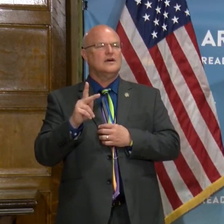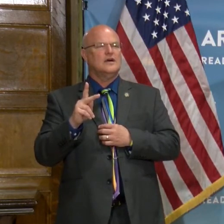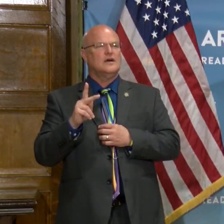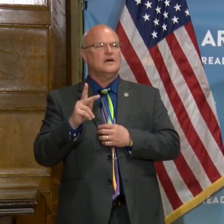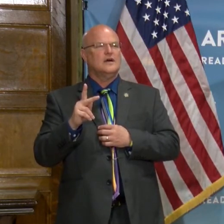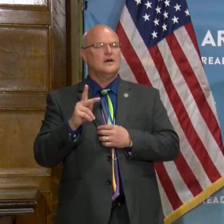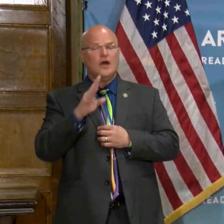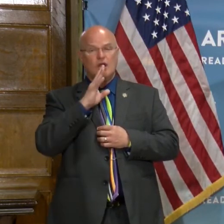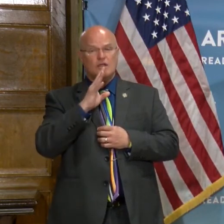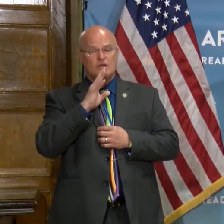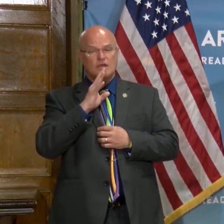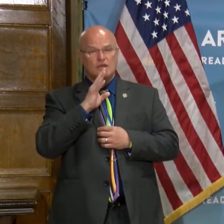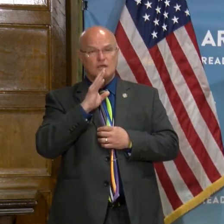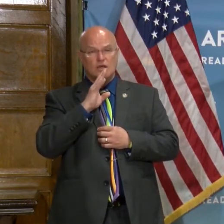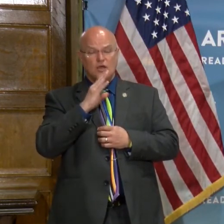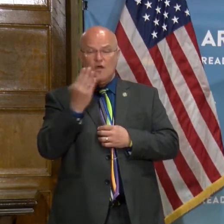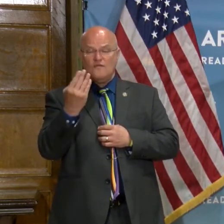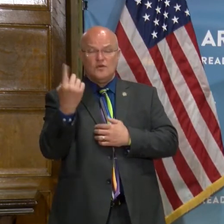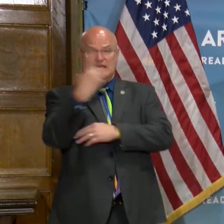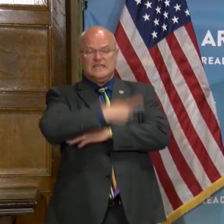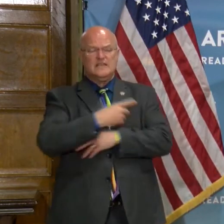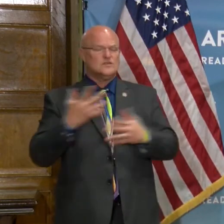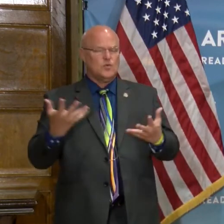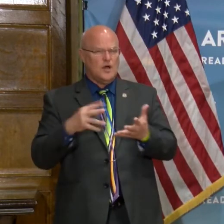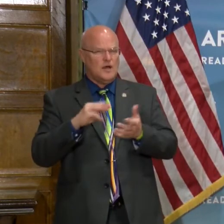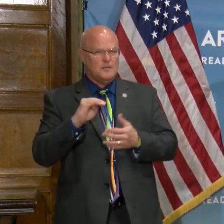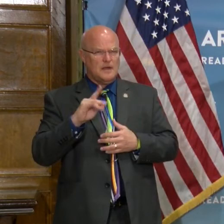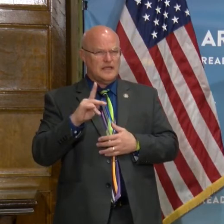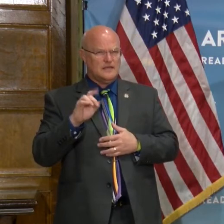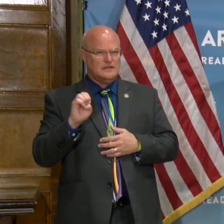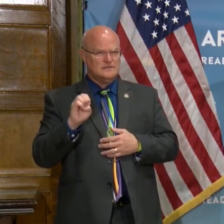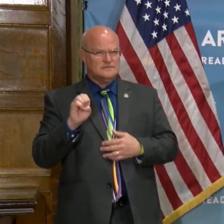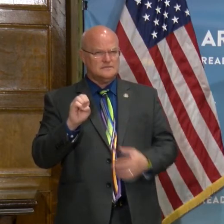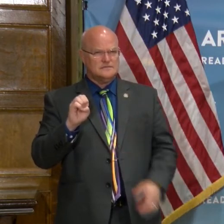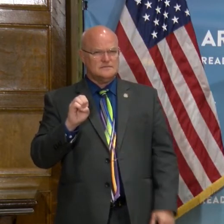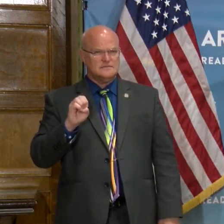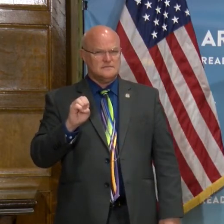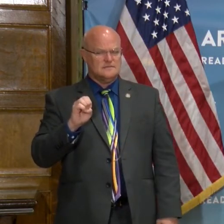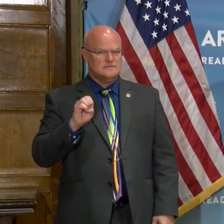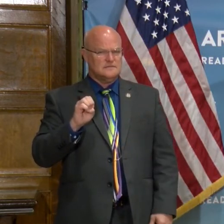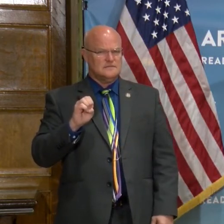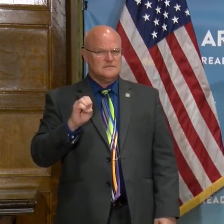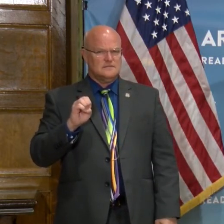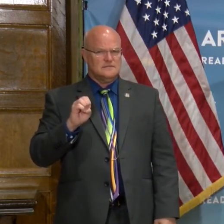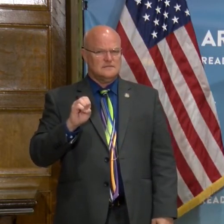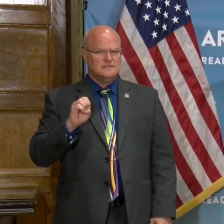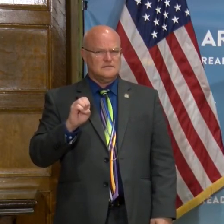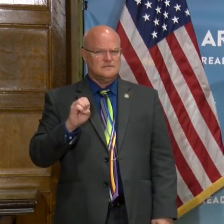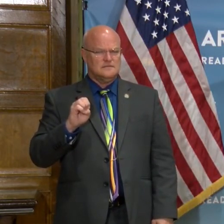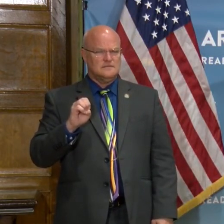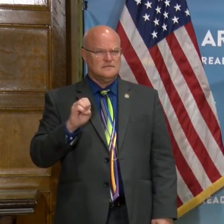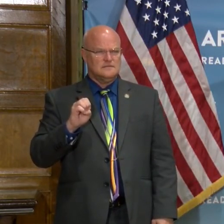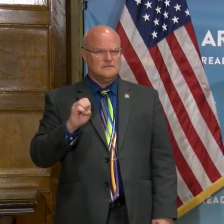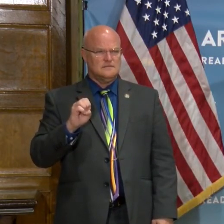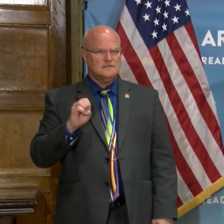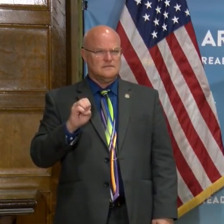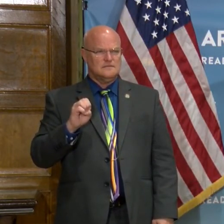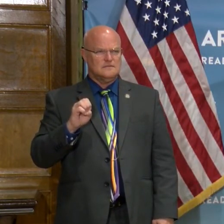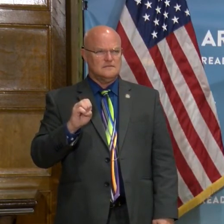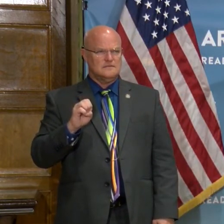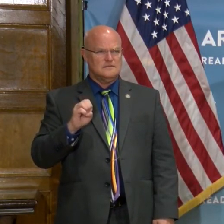what are you speaking of 14 days of what, Michael? Well, let me go through this for a